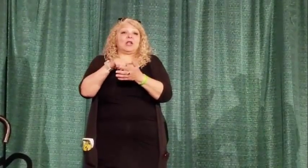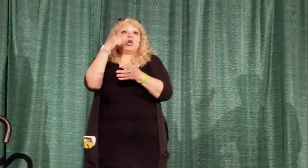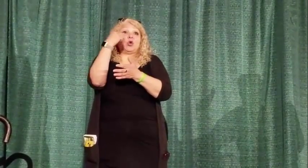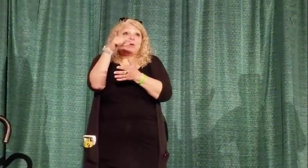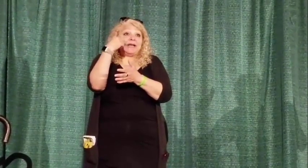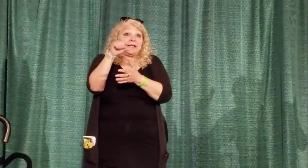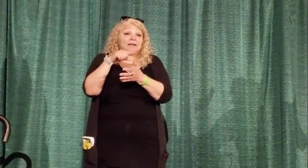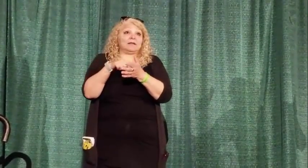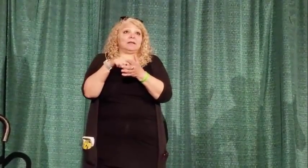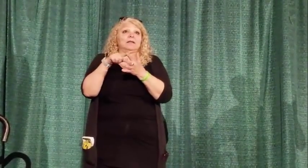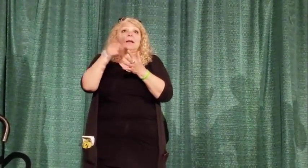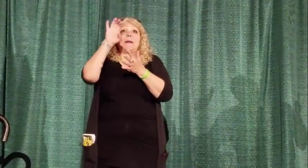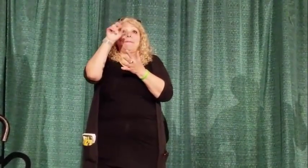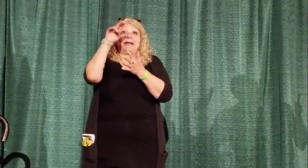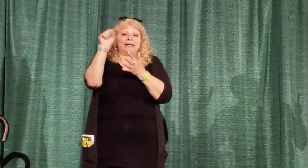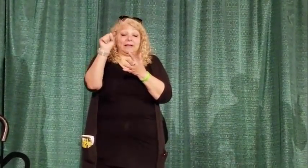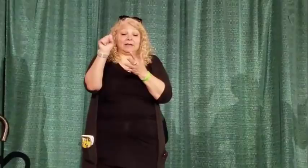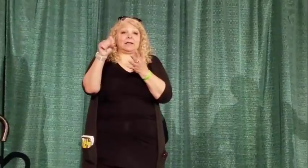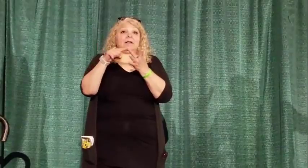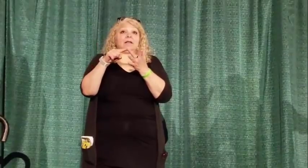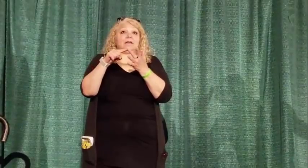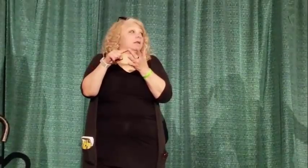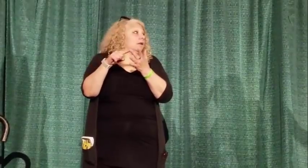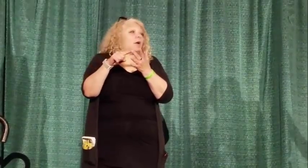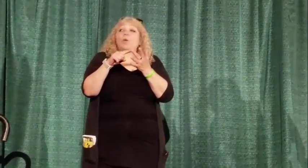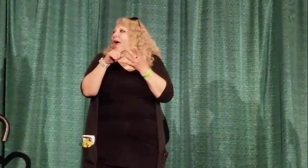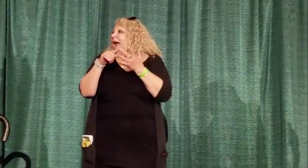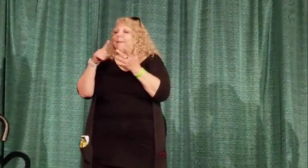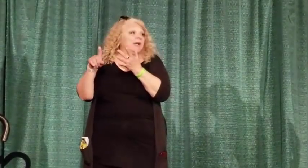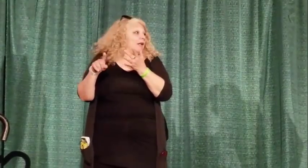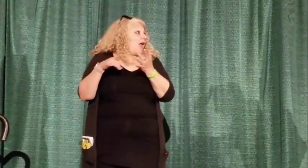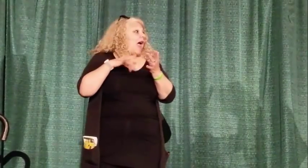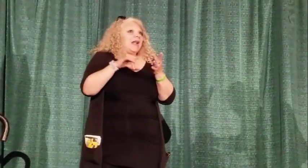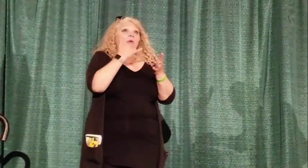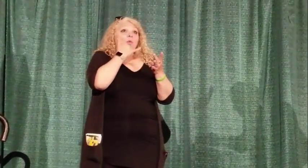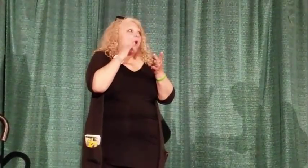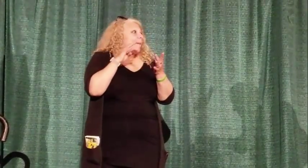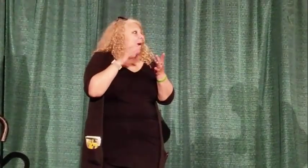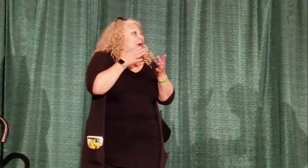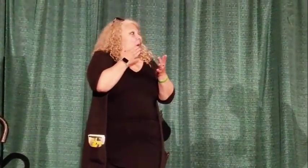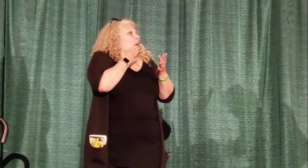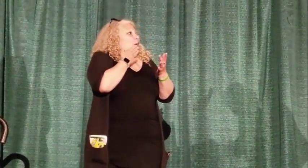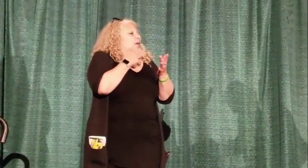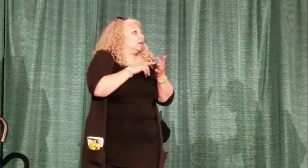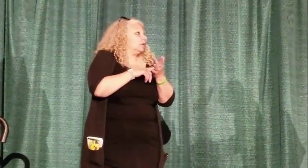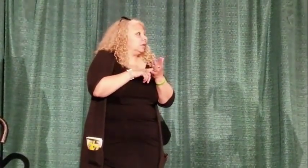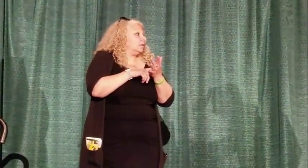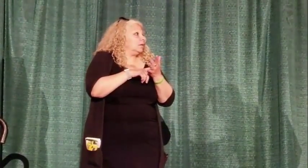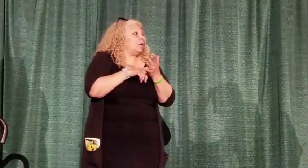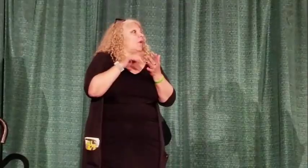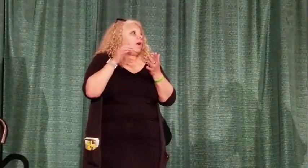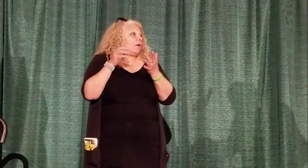Greens, beans. What happened over there? Oh, I hit the wrong button on this thing. Okay. Is it